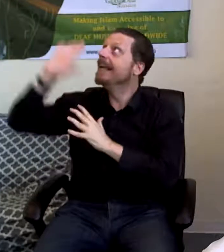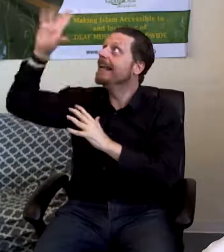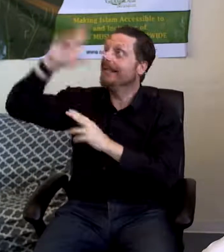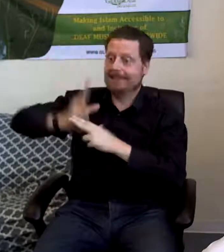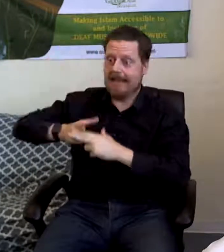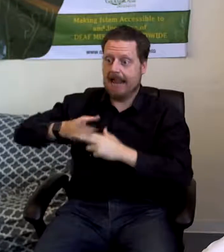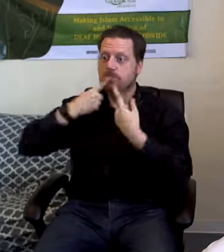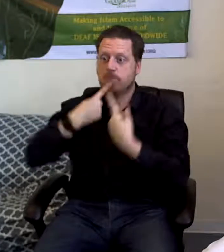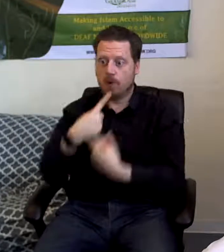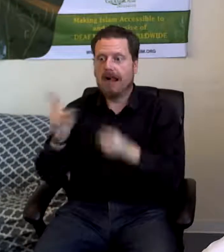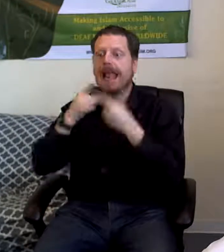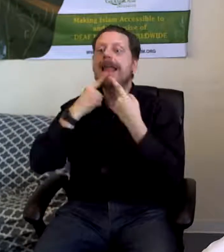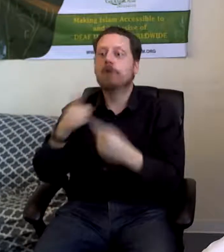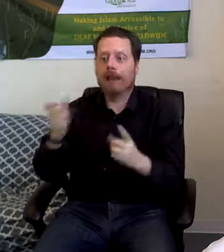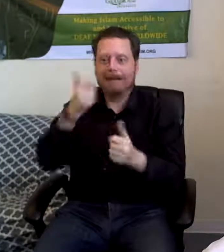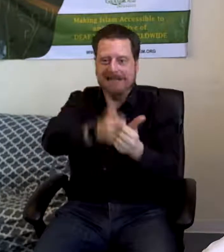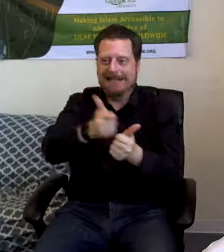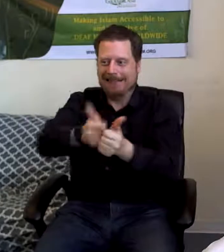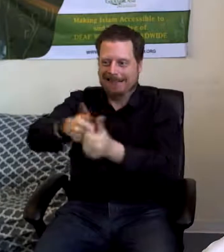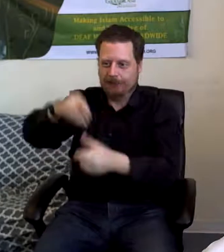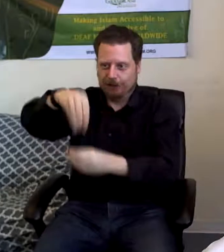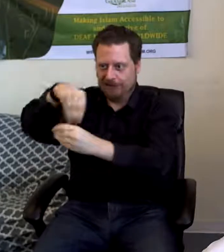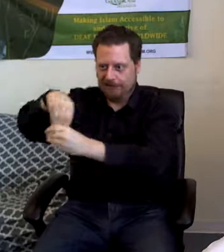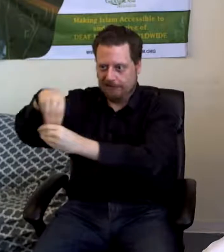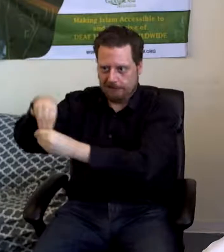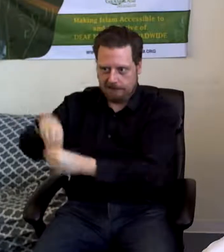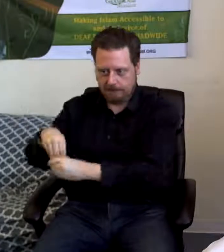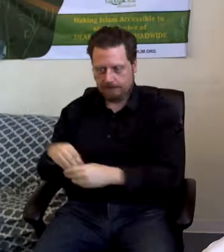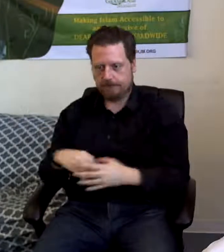is proclaimed,